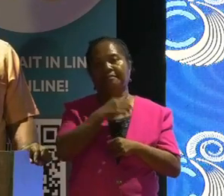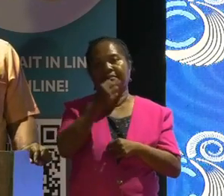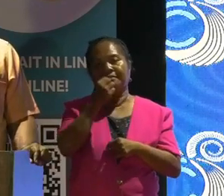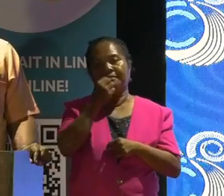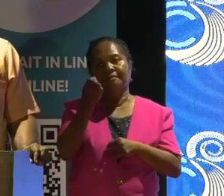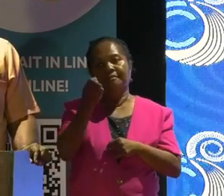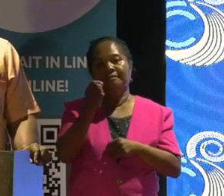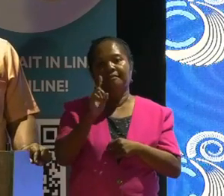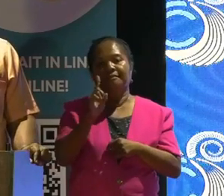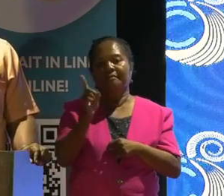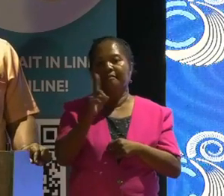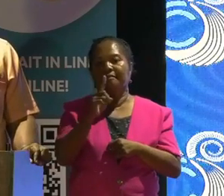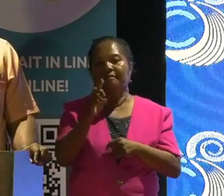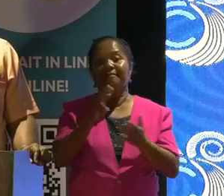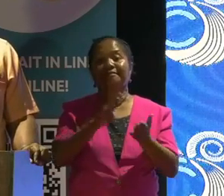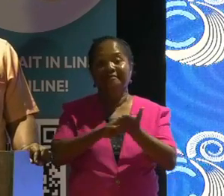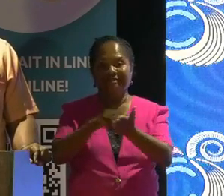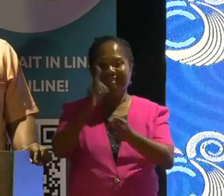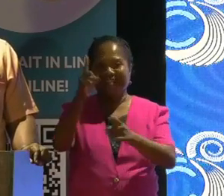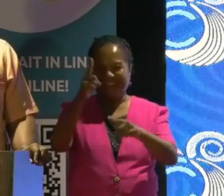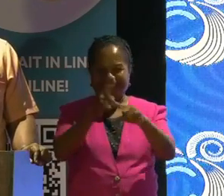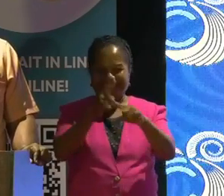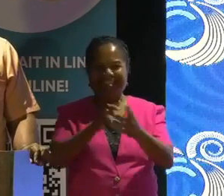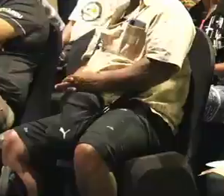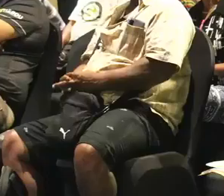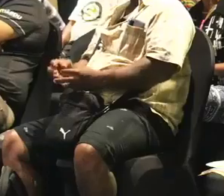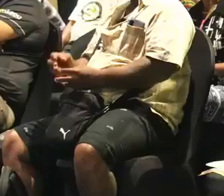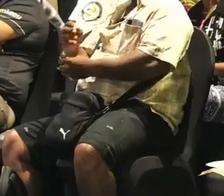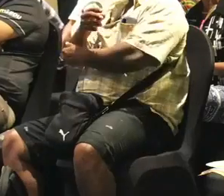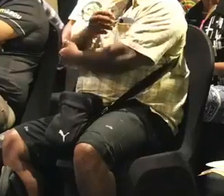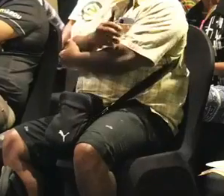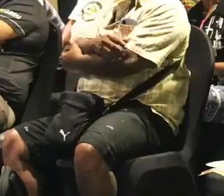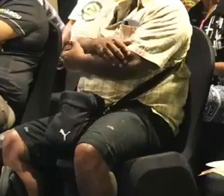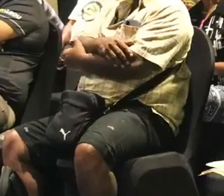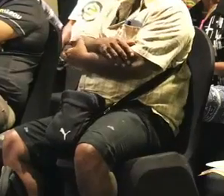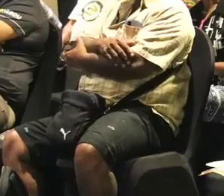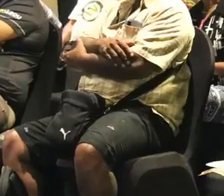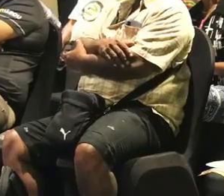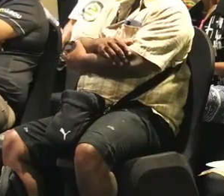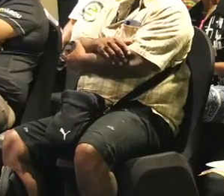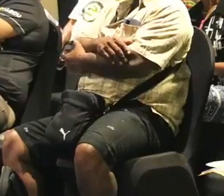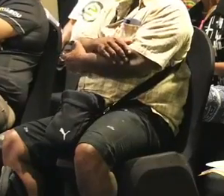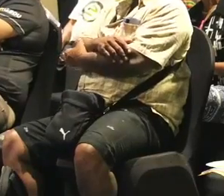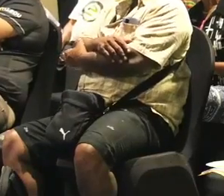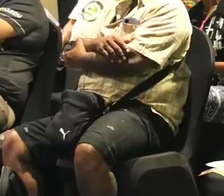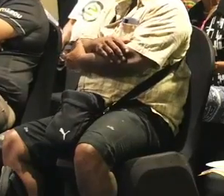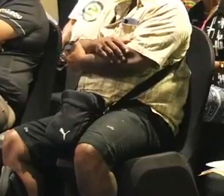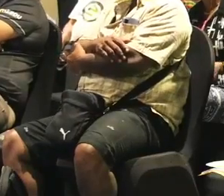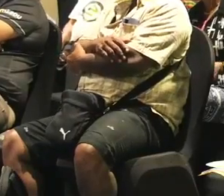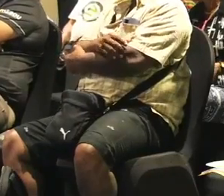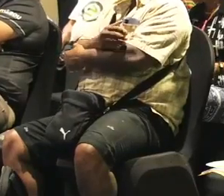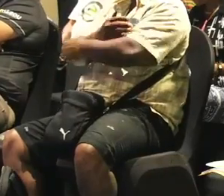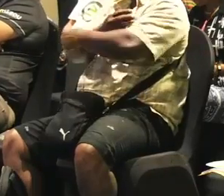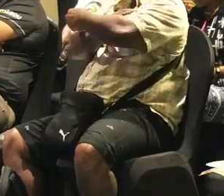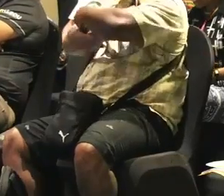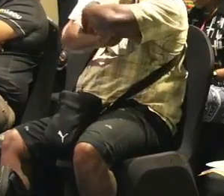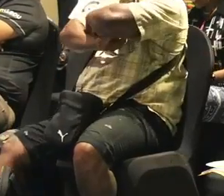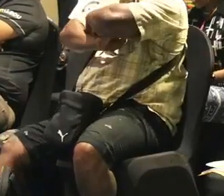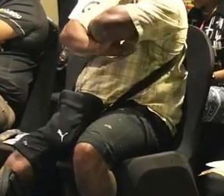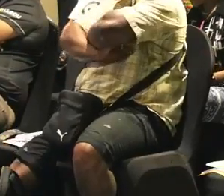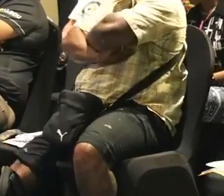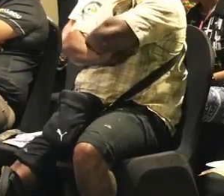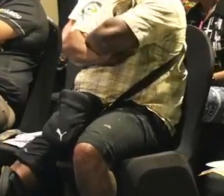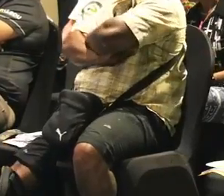him, 1 million plus 1 million. So this la dog, it's still counting that 1 million. So